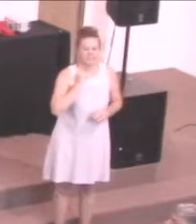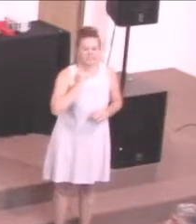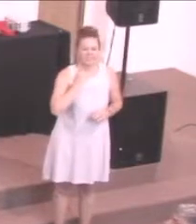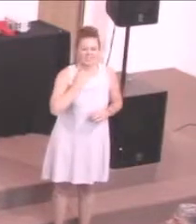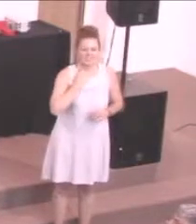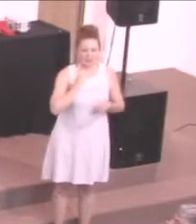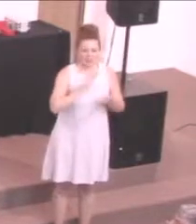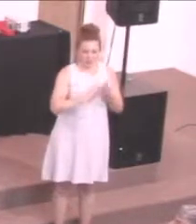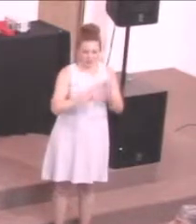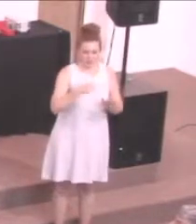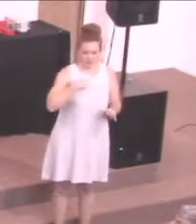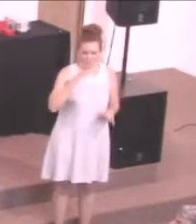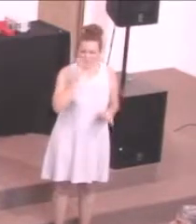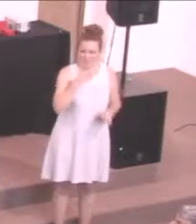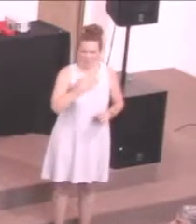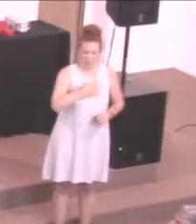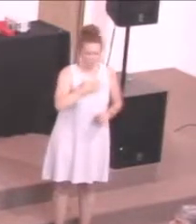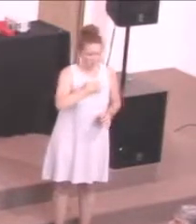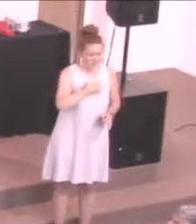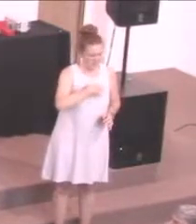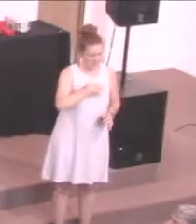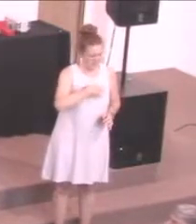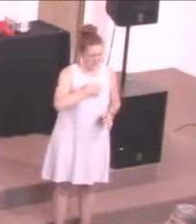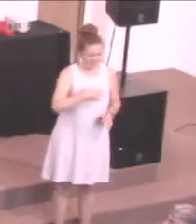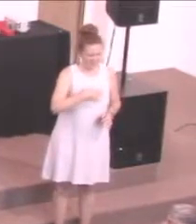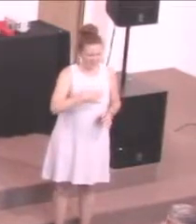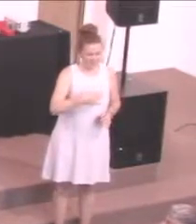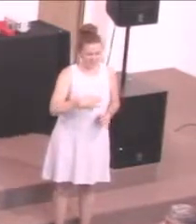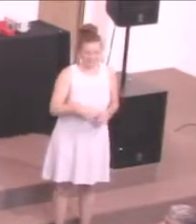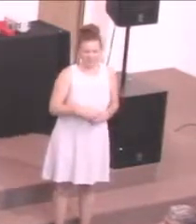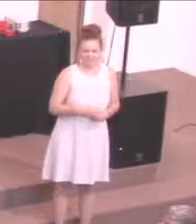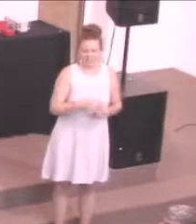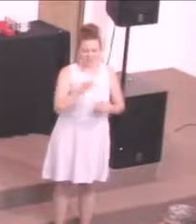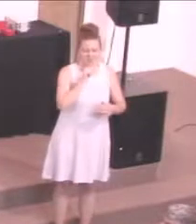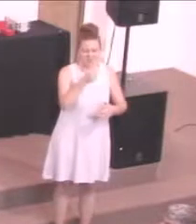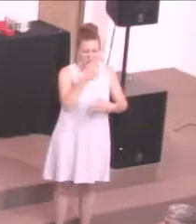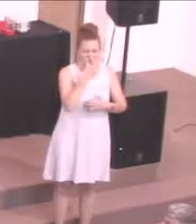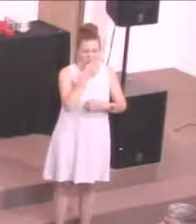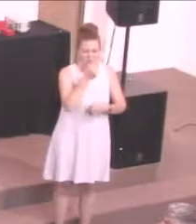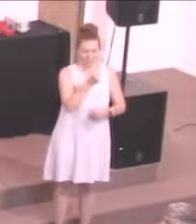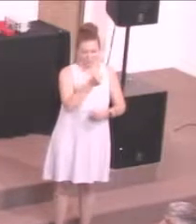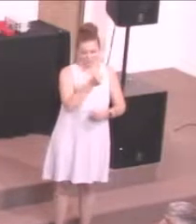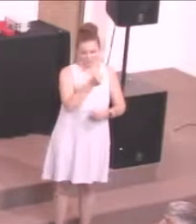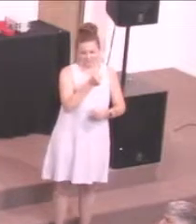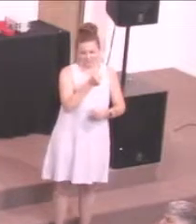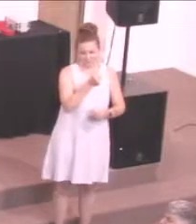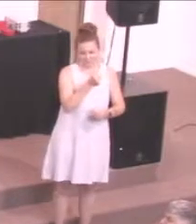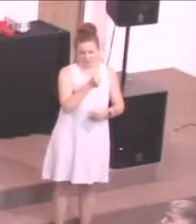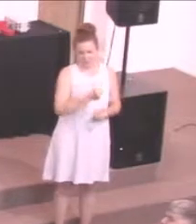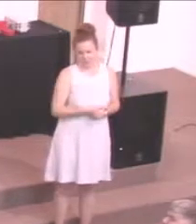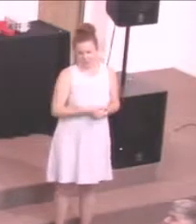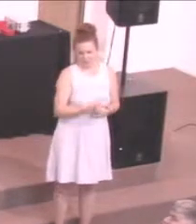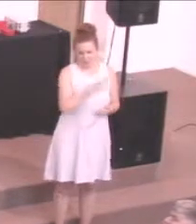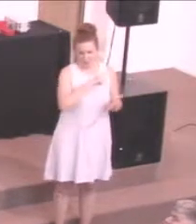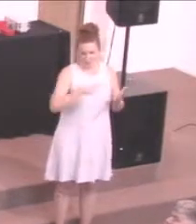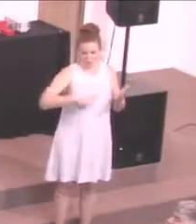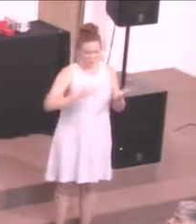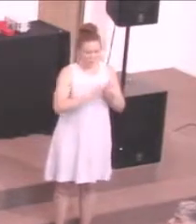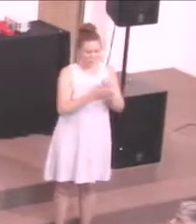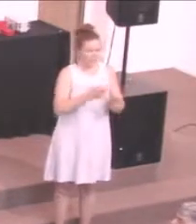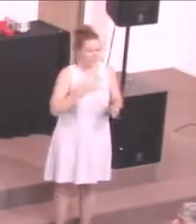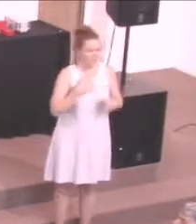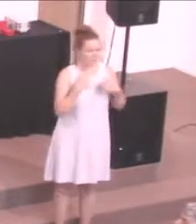cheating. For being greedy. For being greedy. For not trusting. For not trusting. Lord, forgive my